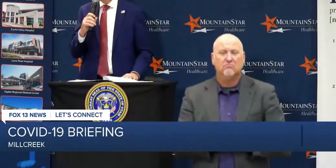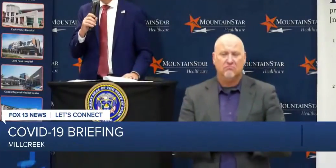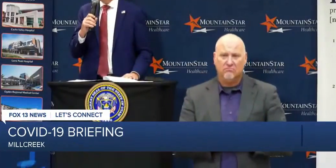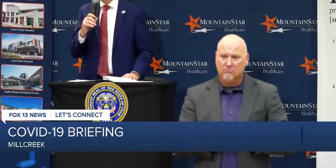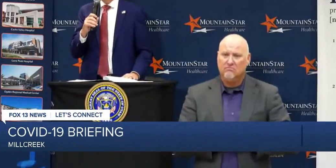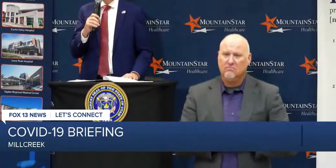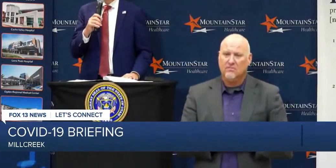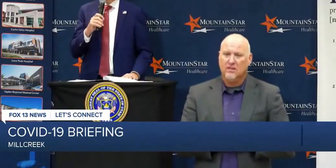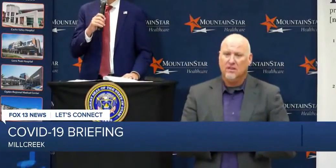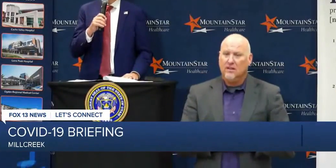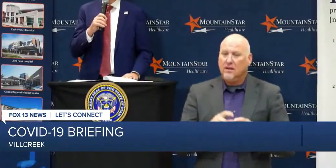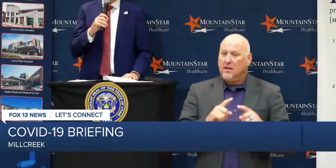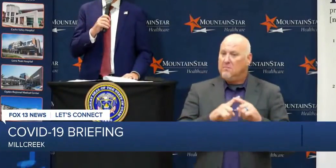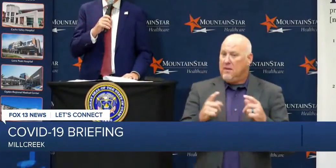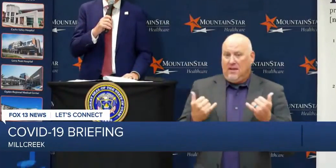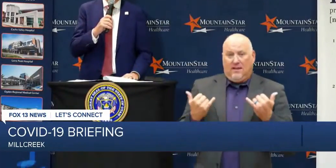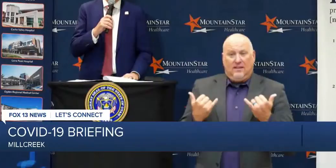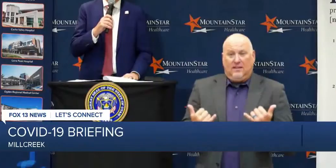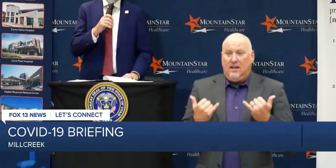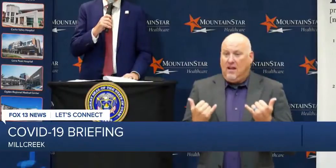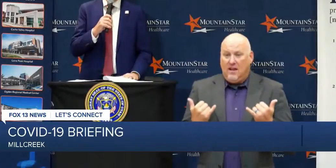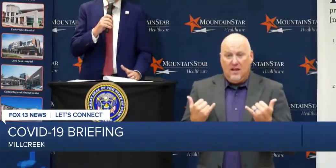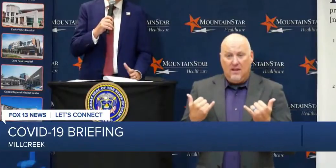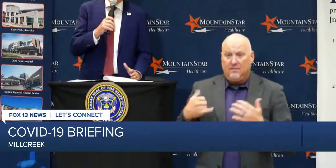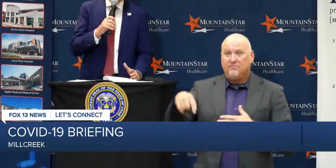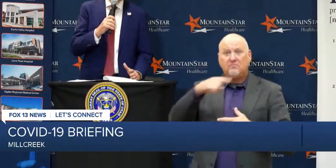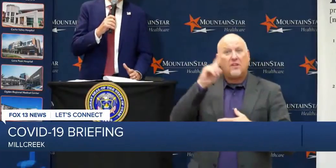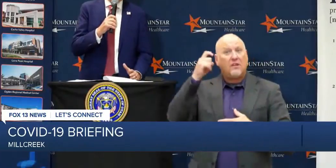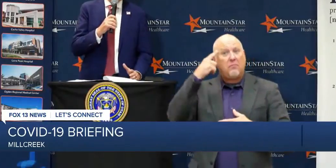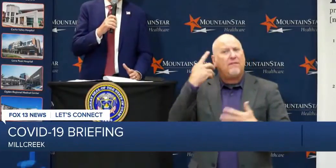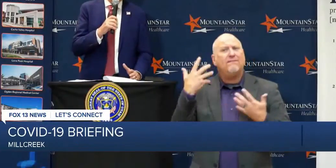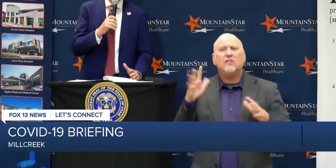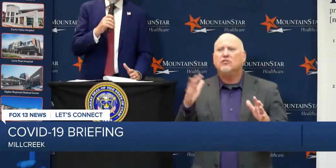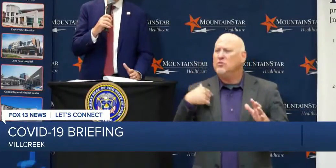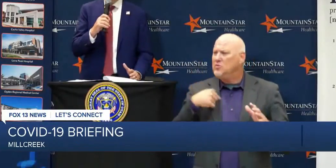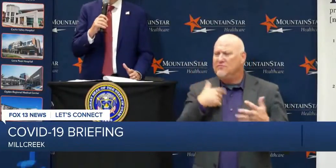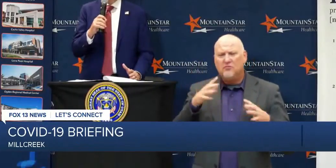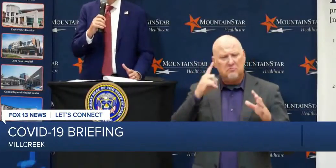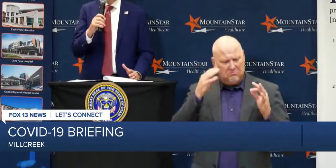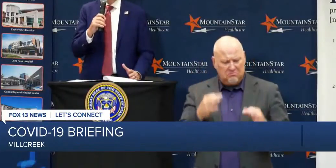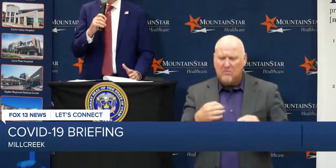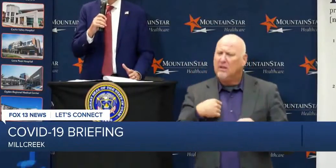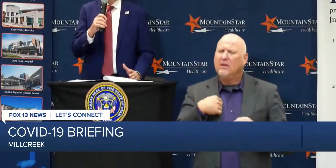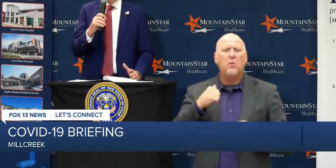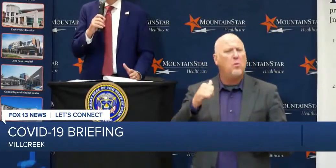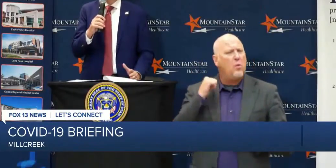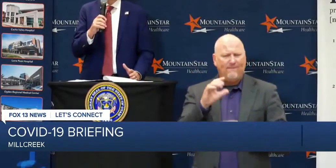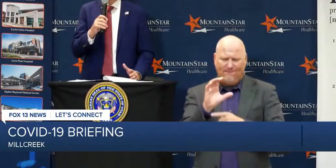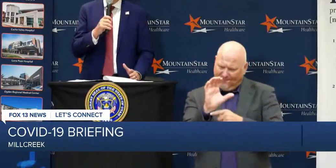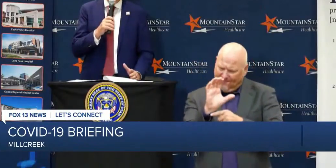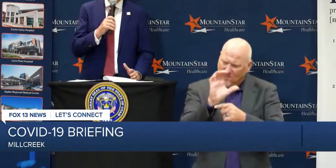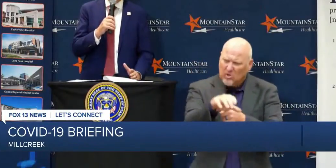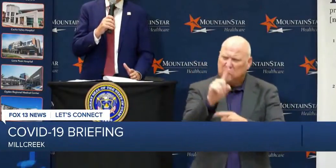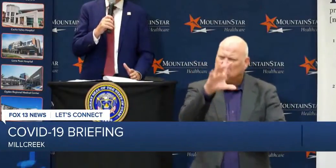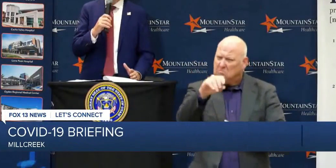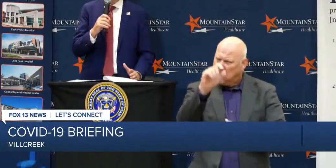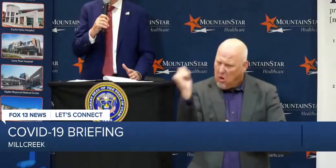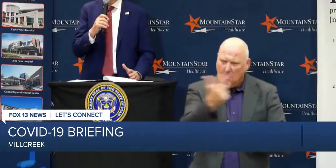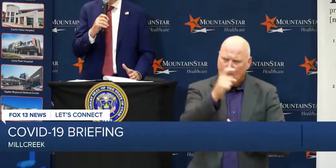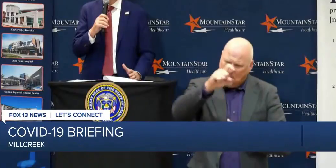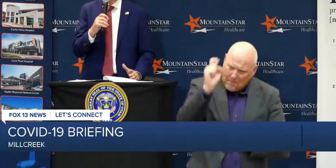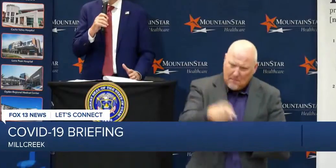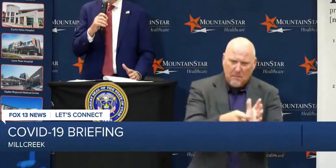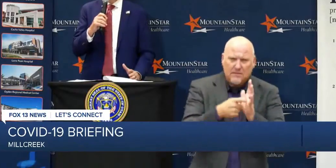force people to get the vaccine. That doesn't mean that we're free from our consequences, that others won't choose to